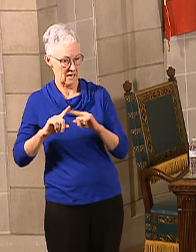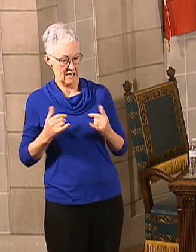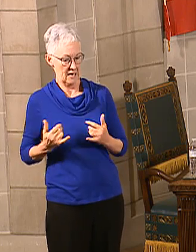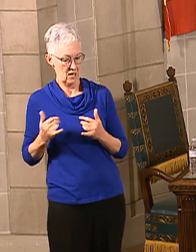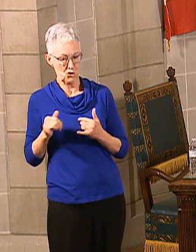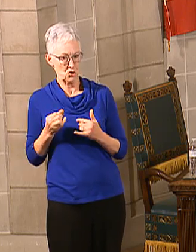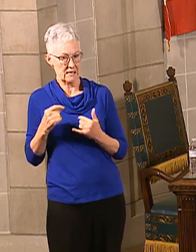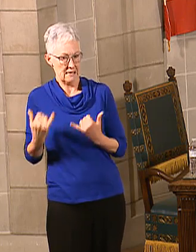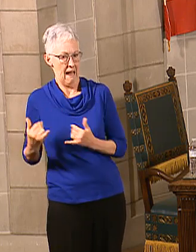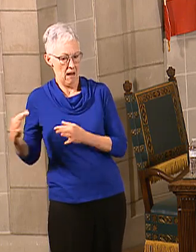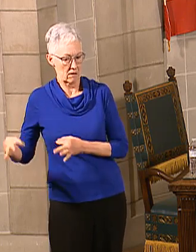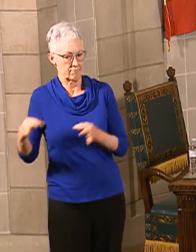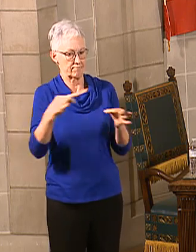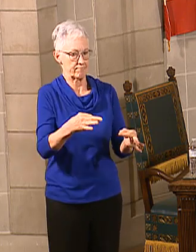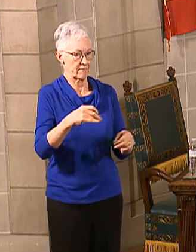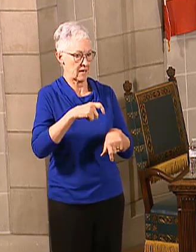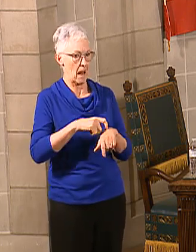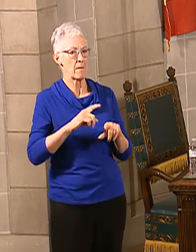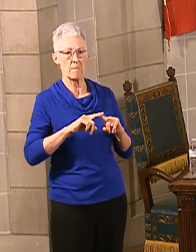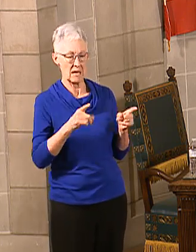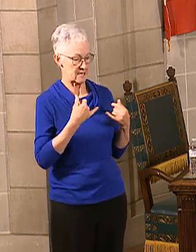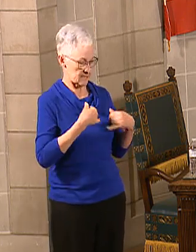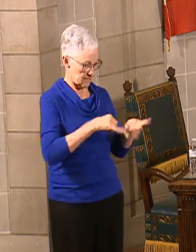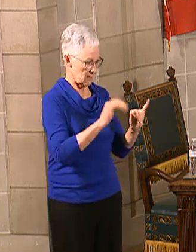of Nebraska. That'll go on as